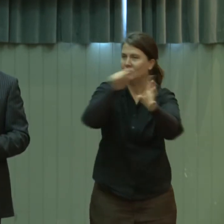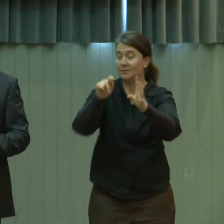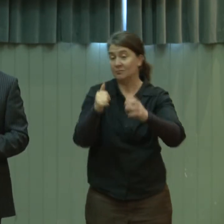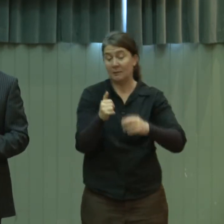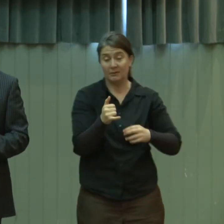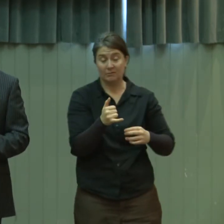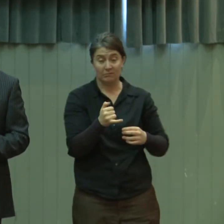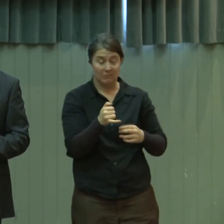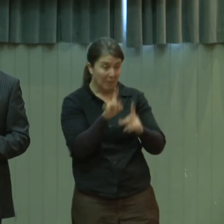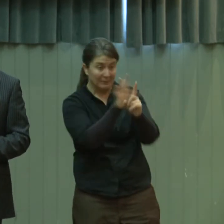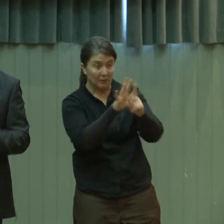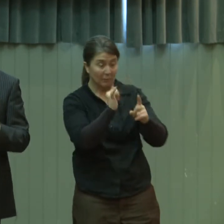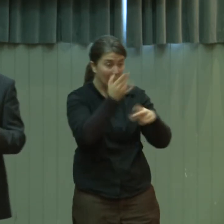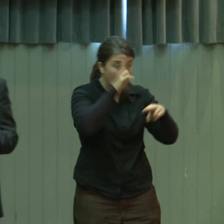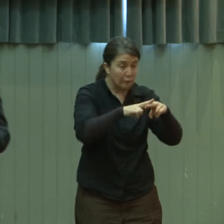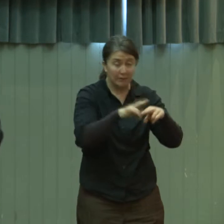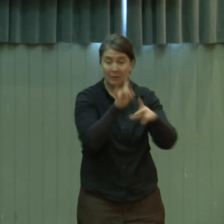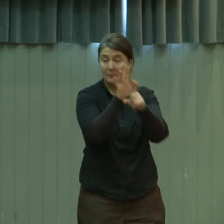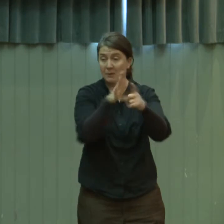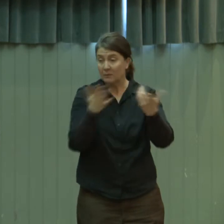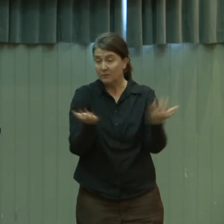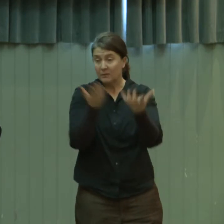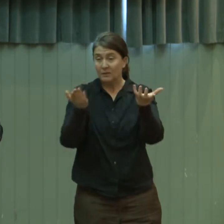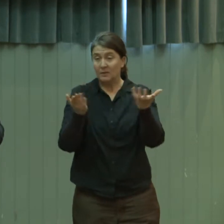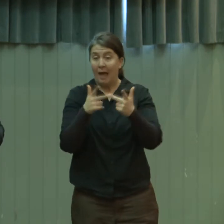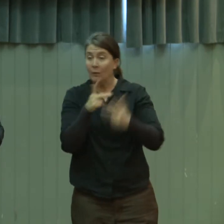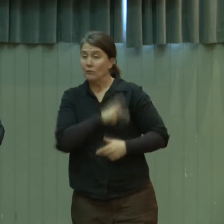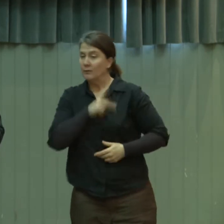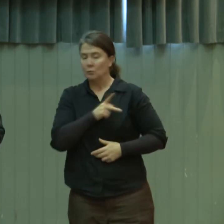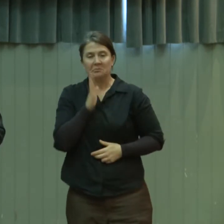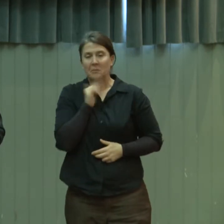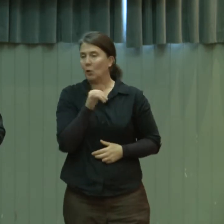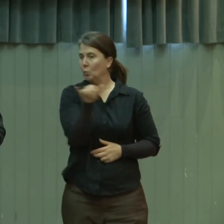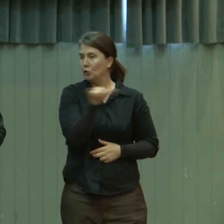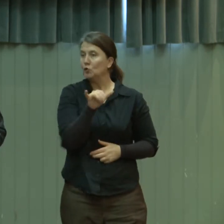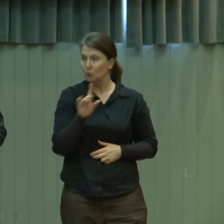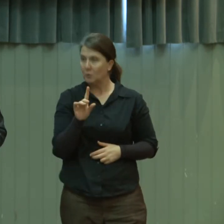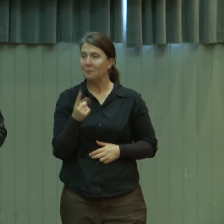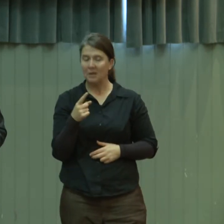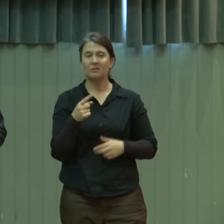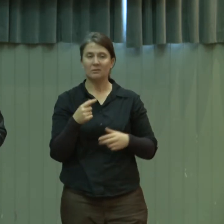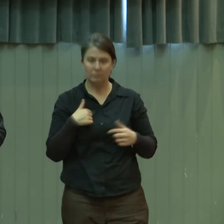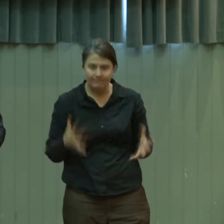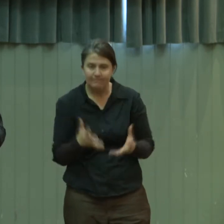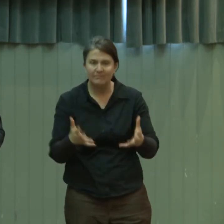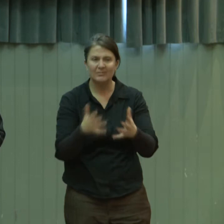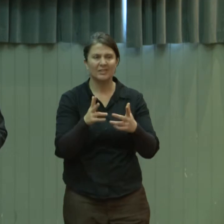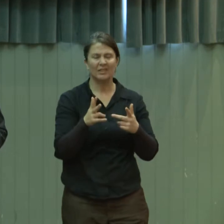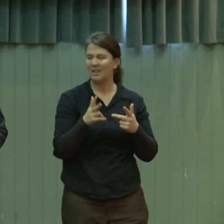or other professionals. So we do a lot of work with those other professionals and the third sector, who've developed all sorts of really interesting projects